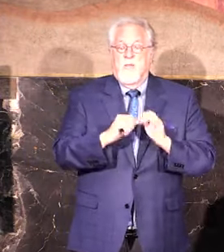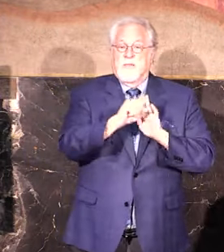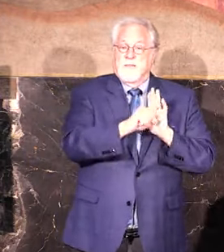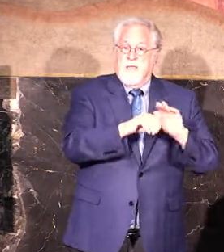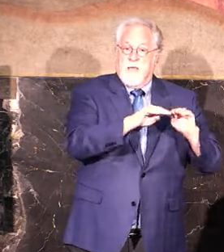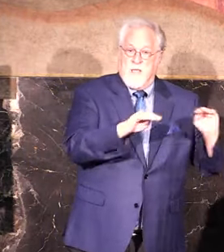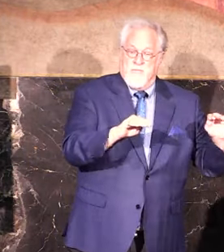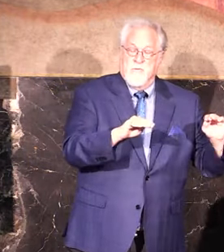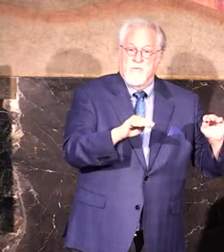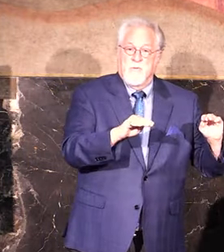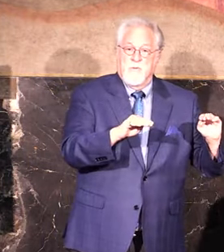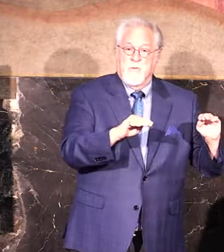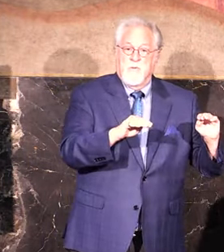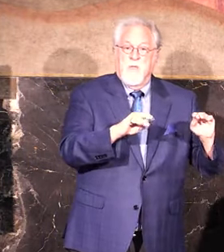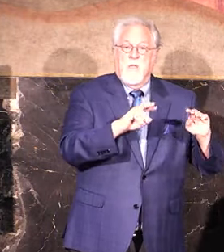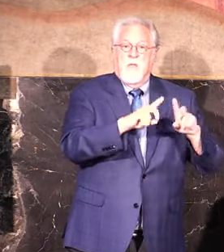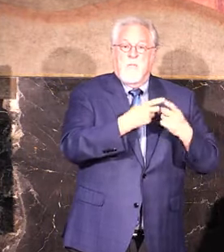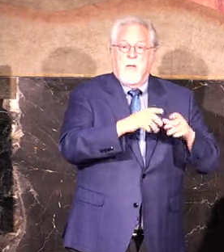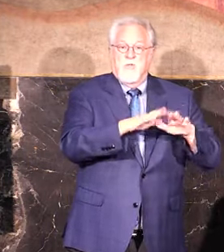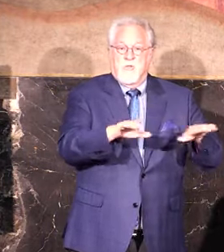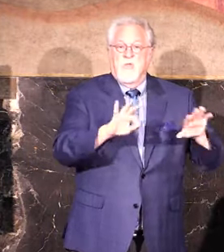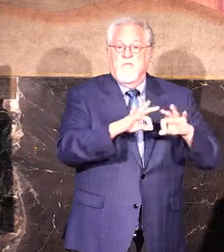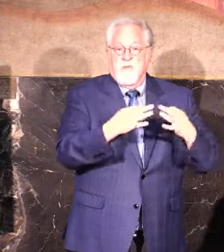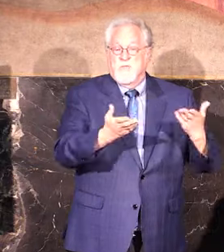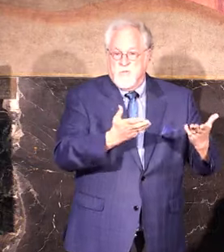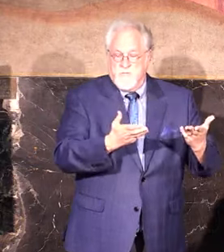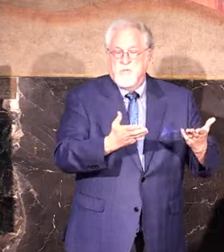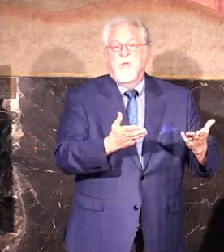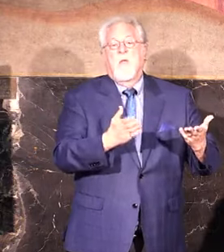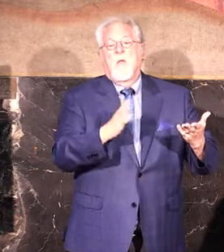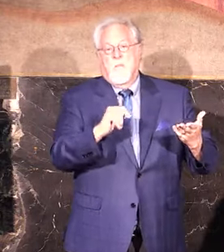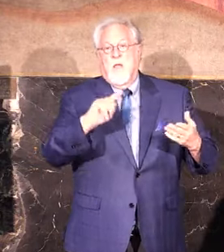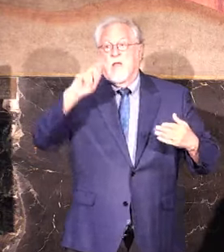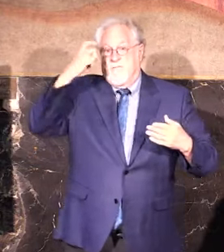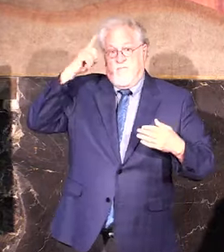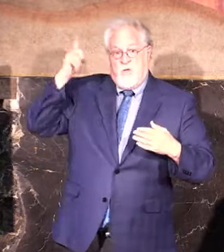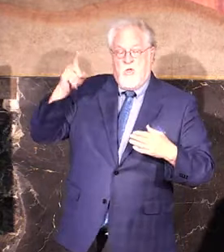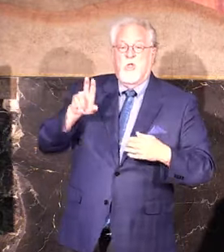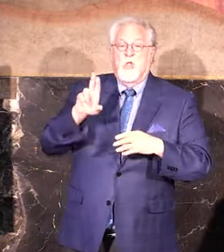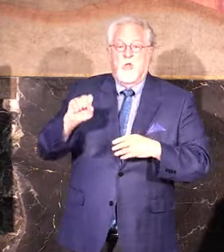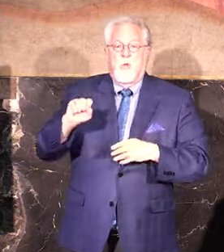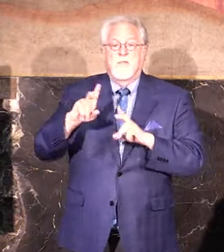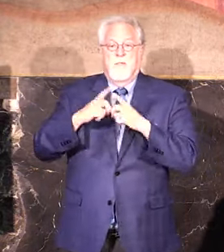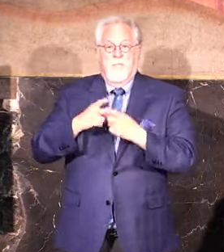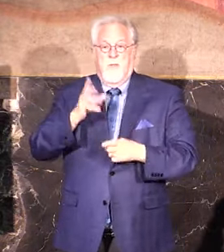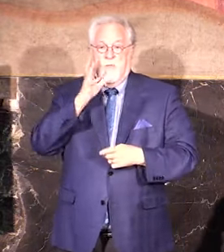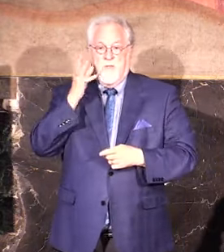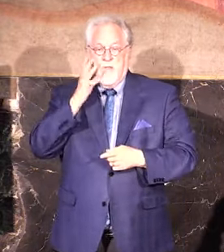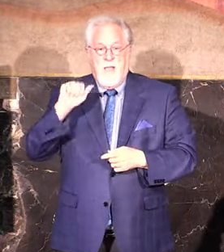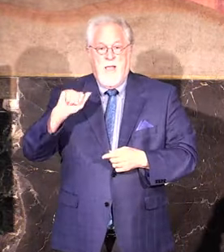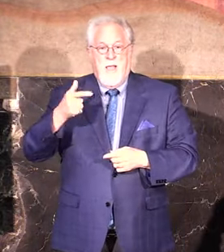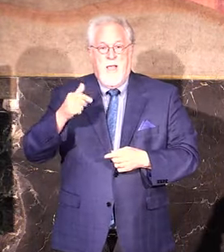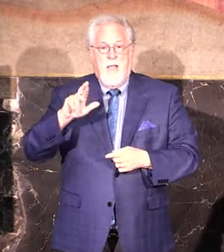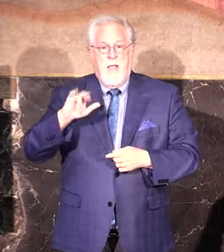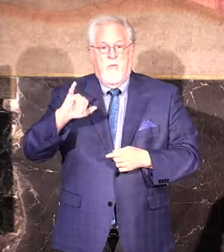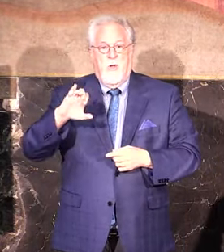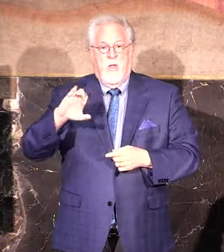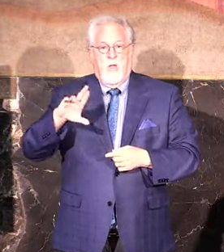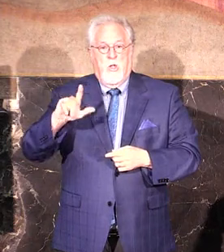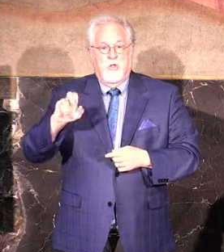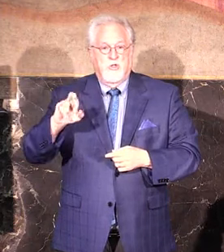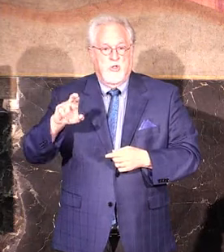level, the Department of Children and Family Services, but at the federal level with the U.S. Department of Agriculture. So this